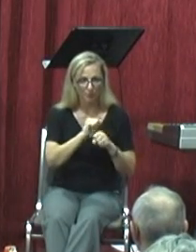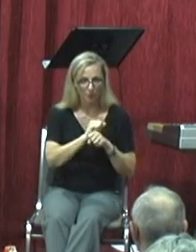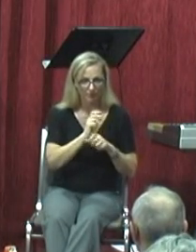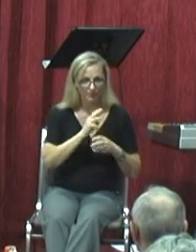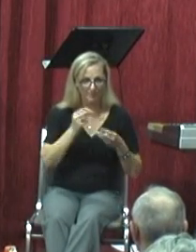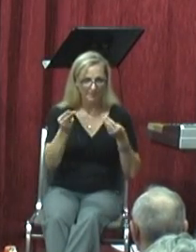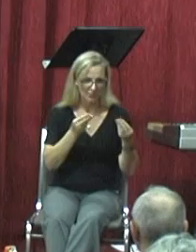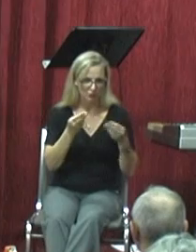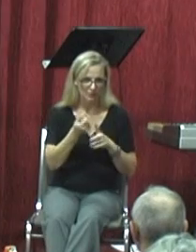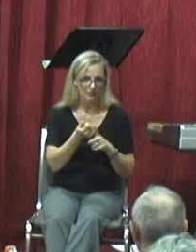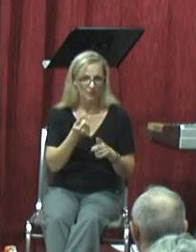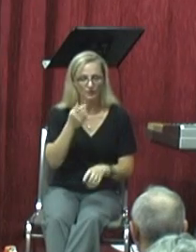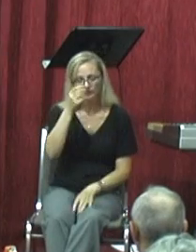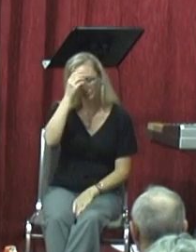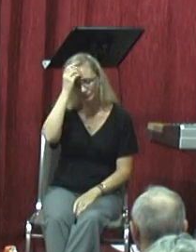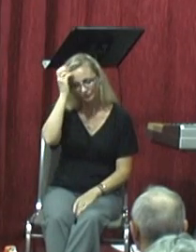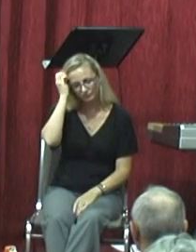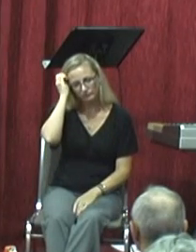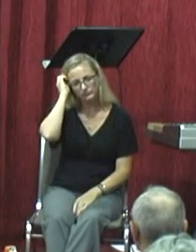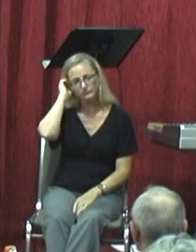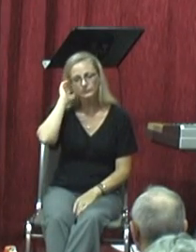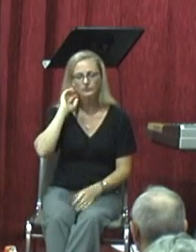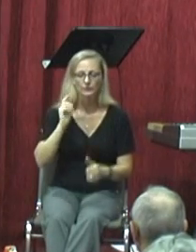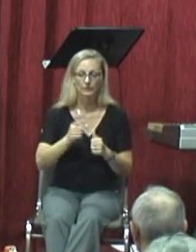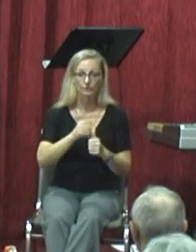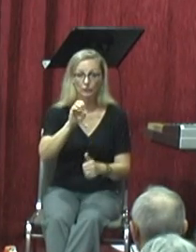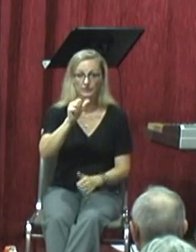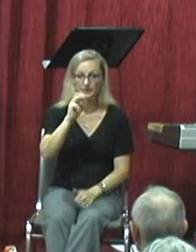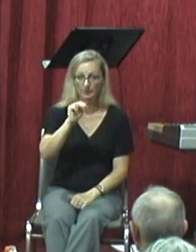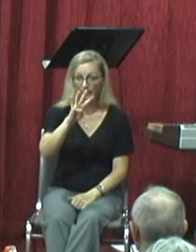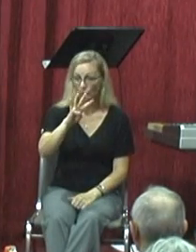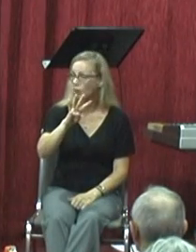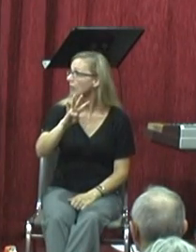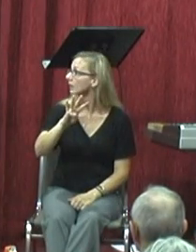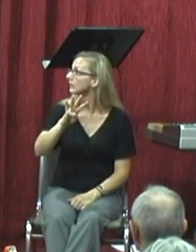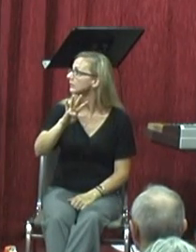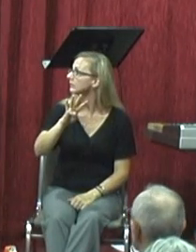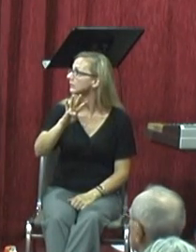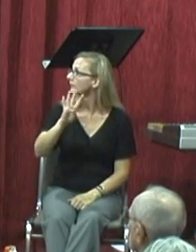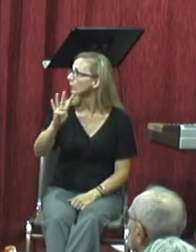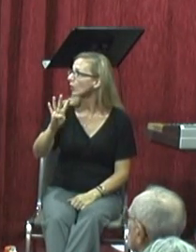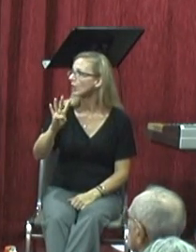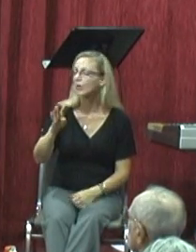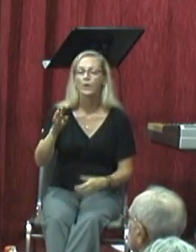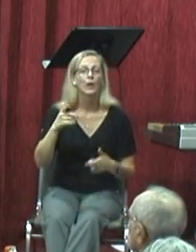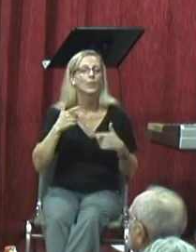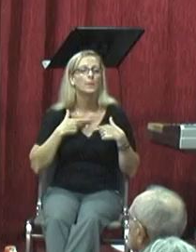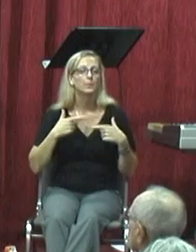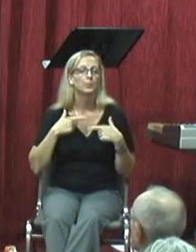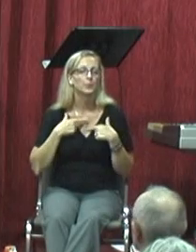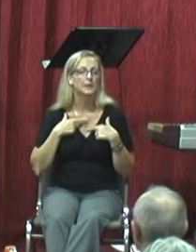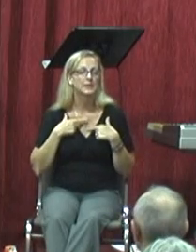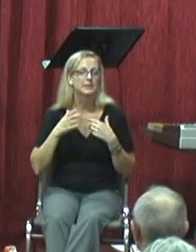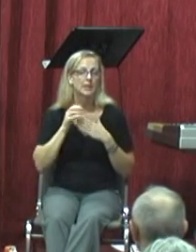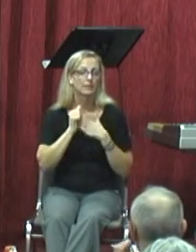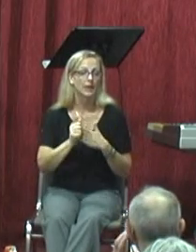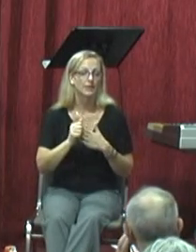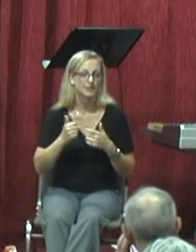ministry. In 1 Samuel chapter 4 and verse 4, the Kohanim led the army into battle,